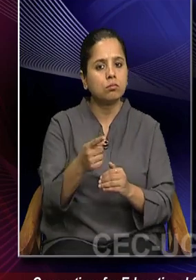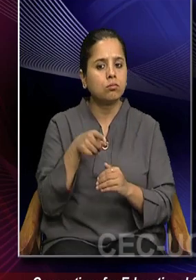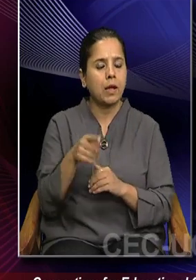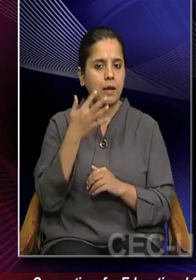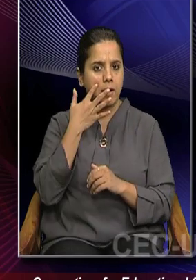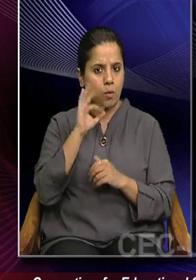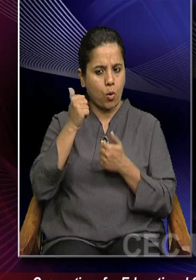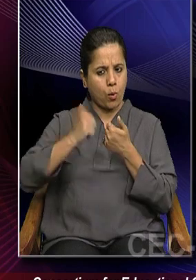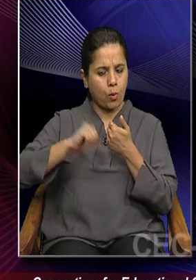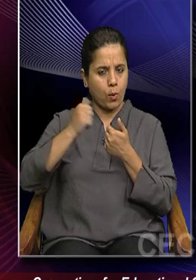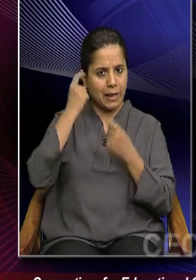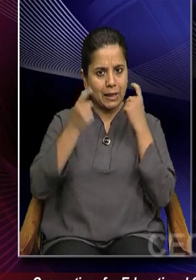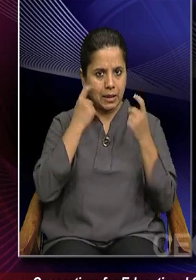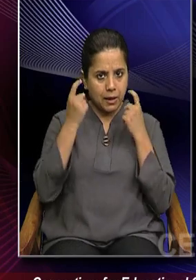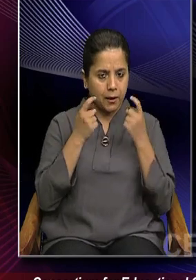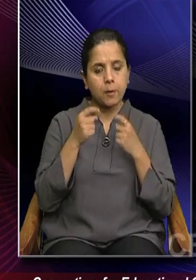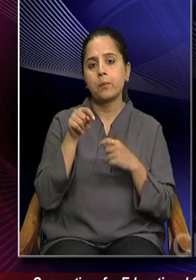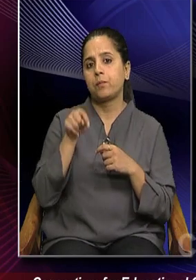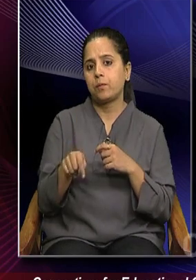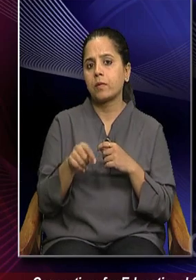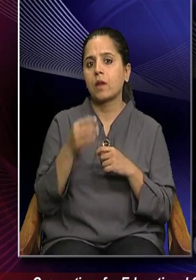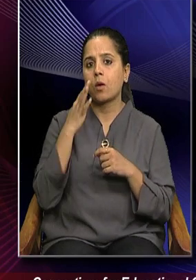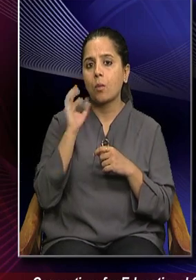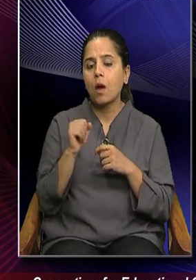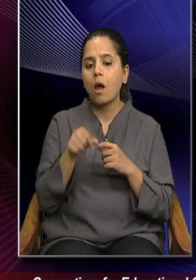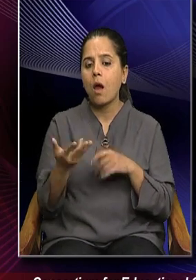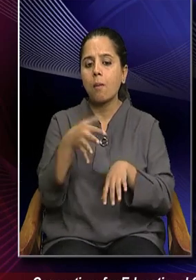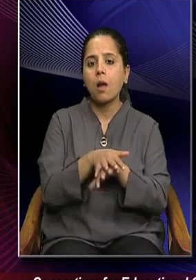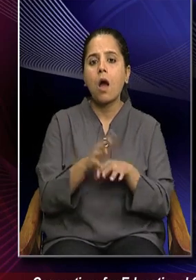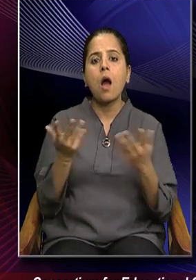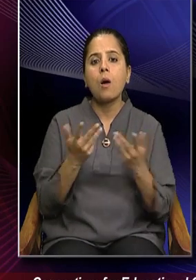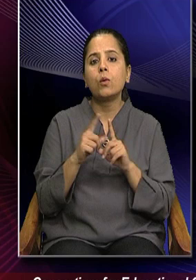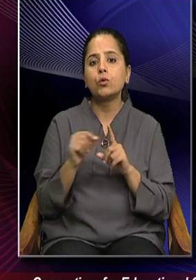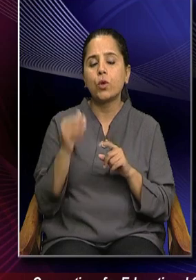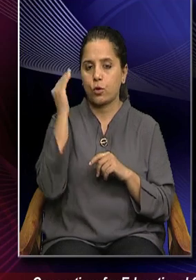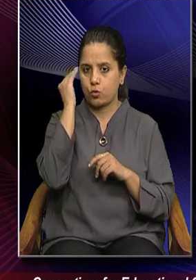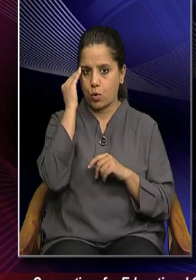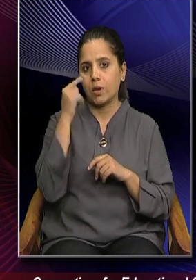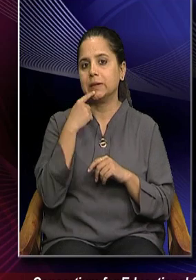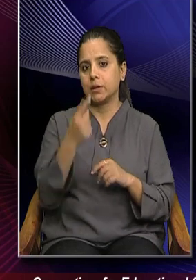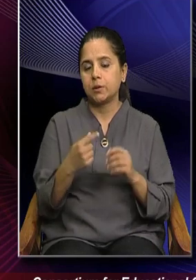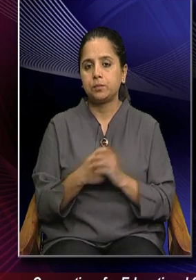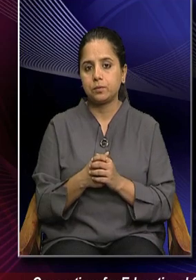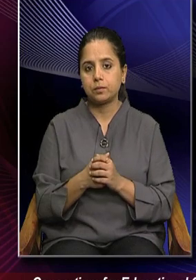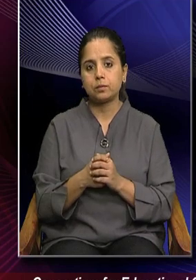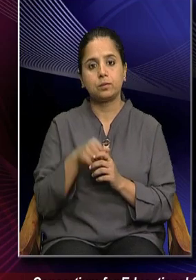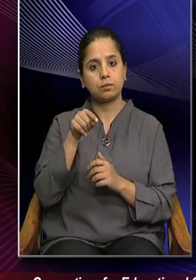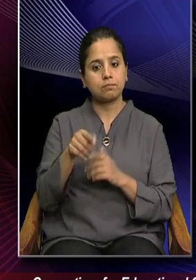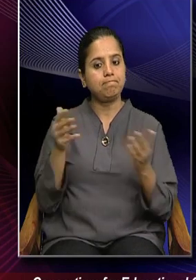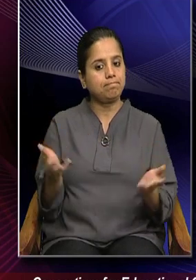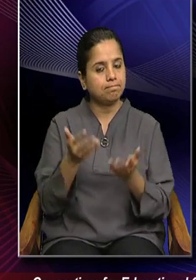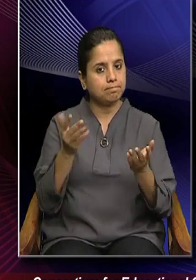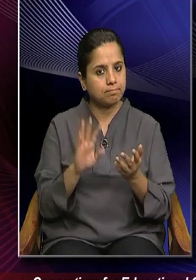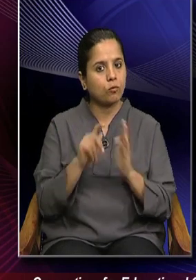critical thinking and the practical application of the knowledge. It encourages